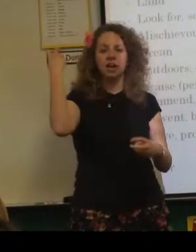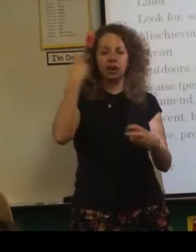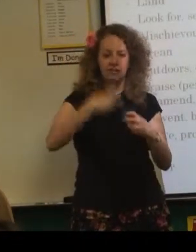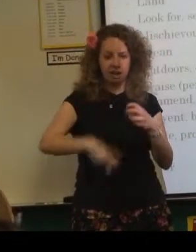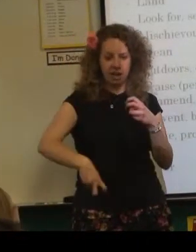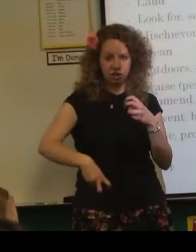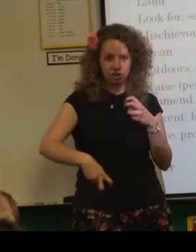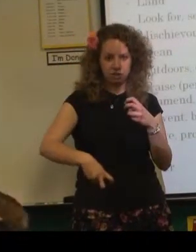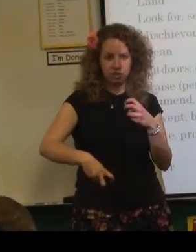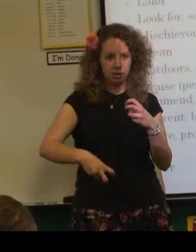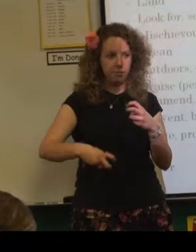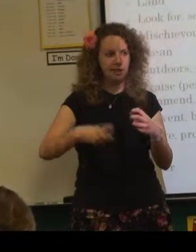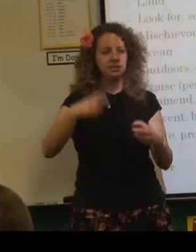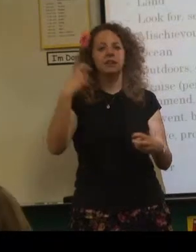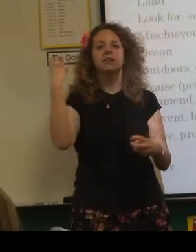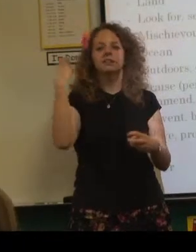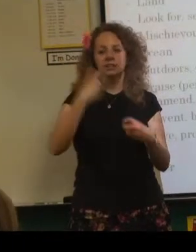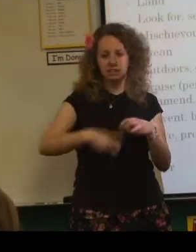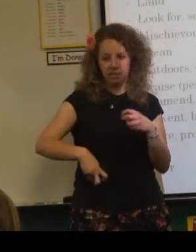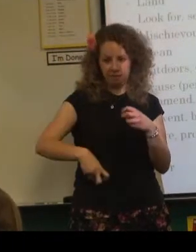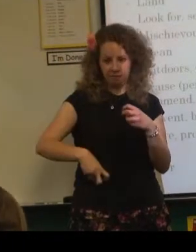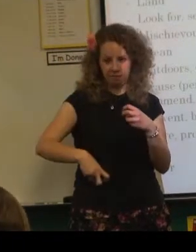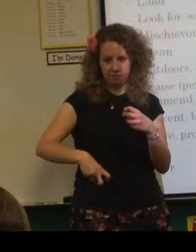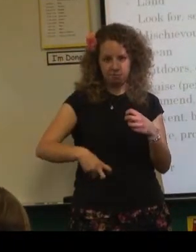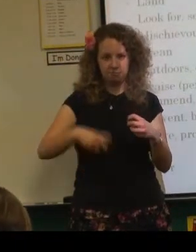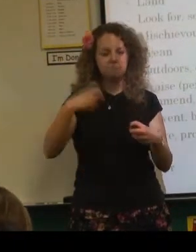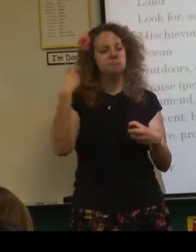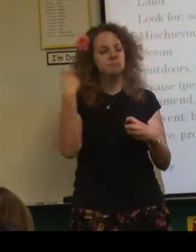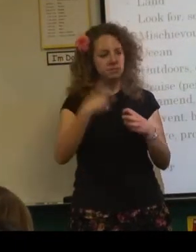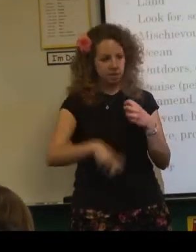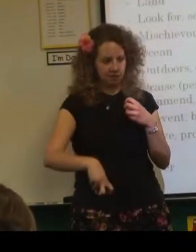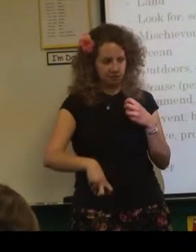tough, it actually goes down past it. It's tough. Tough.